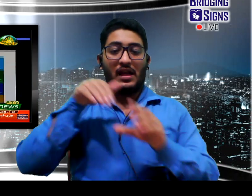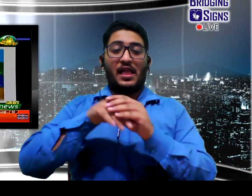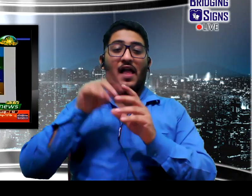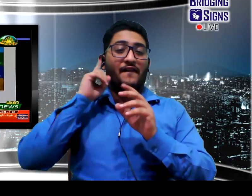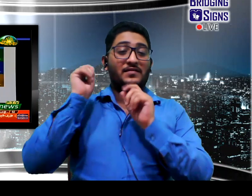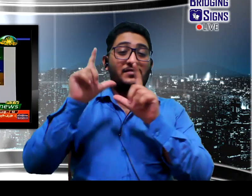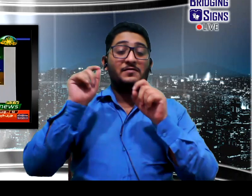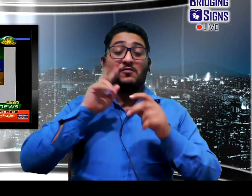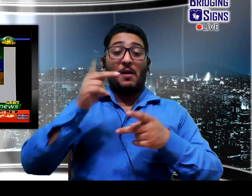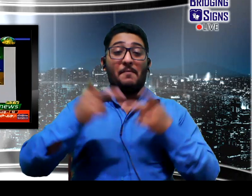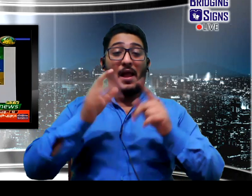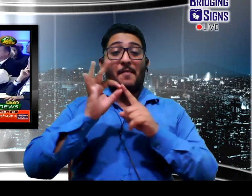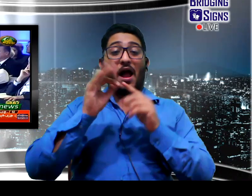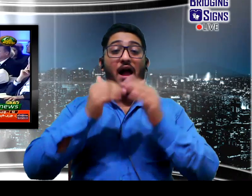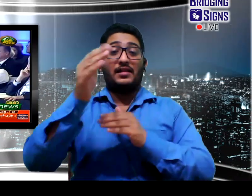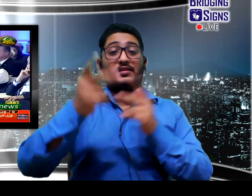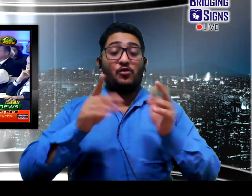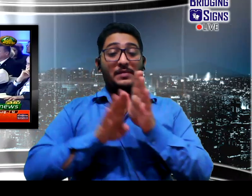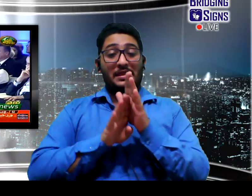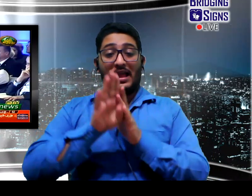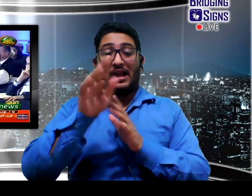country.